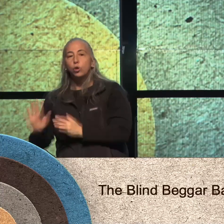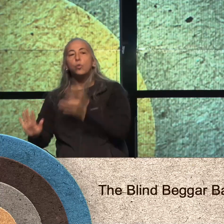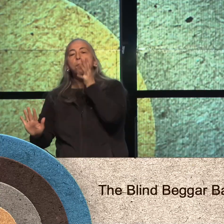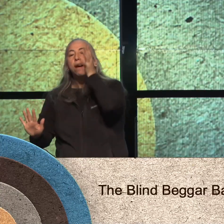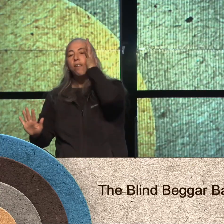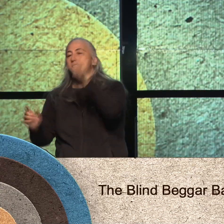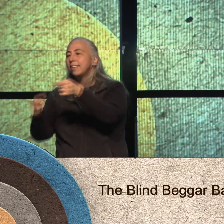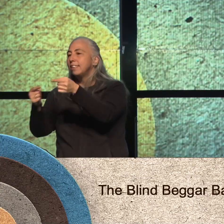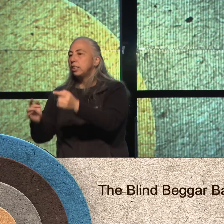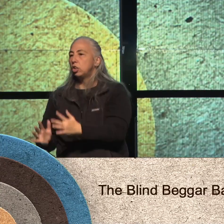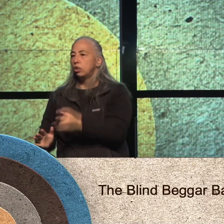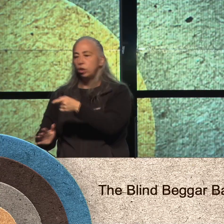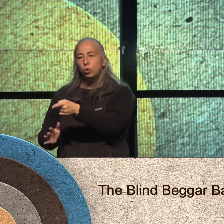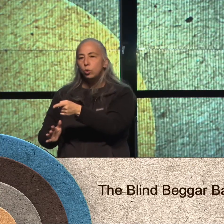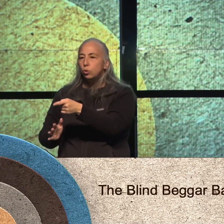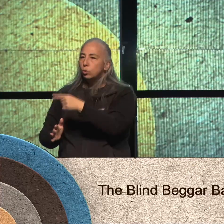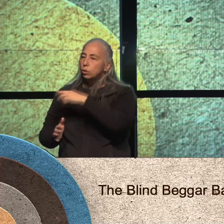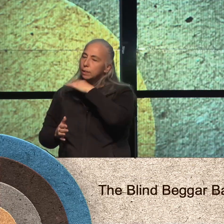You're impure.